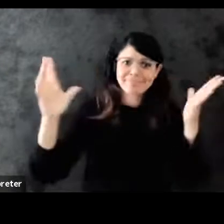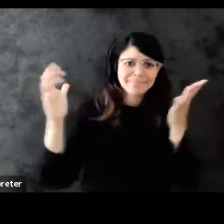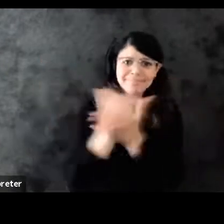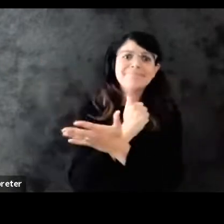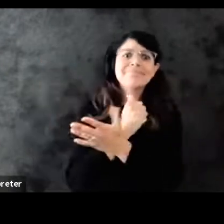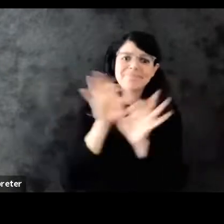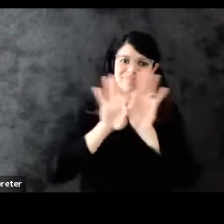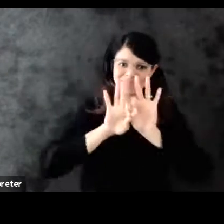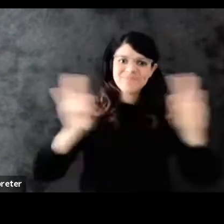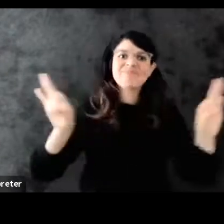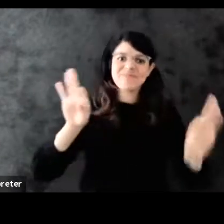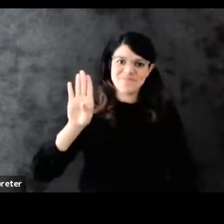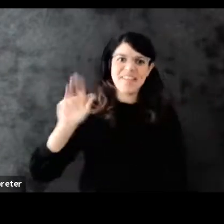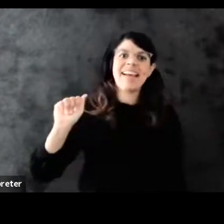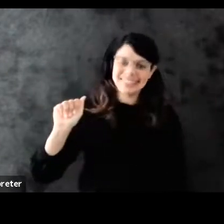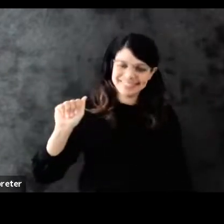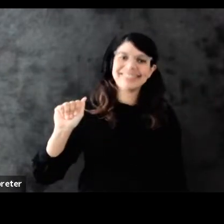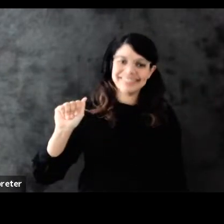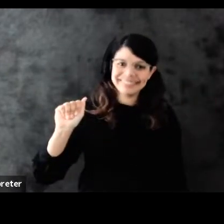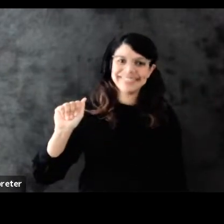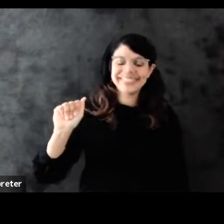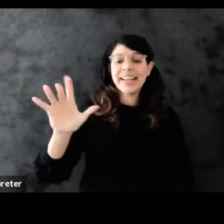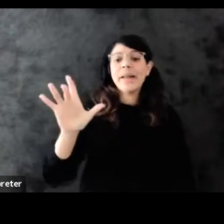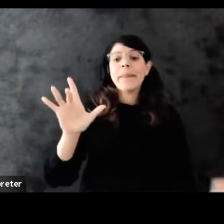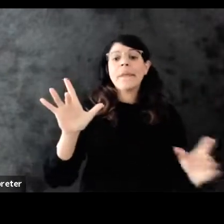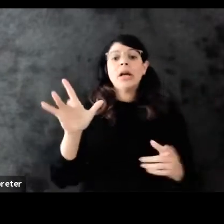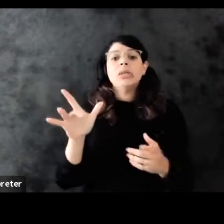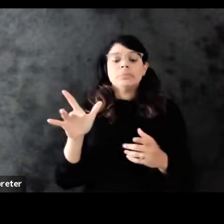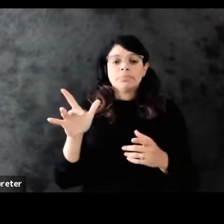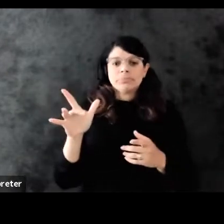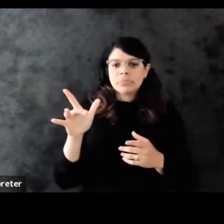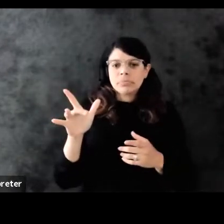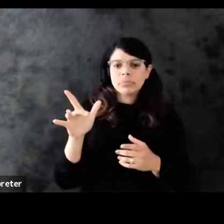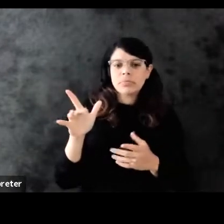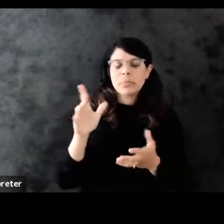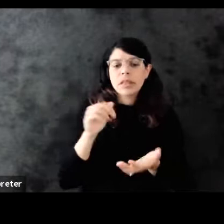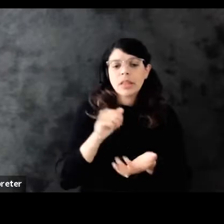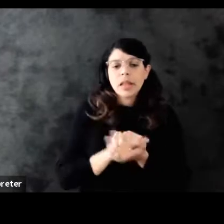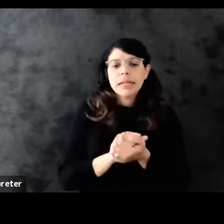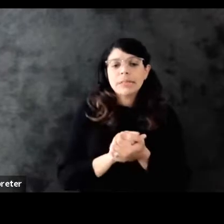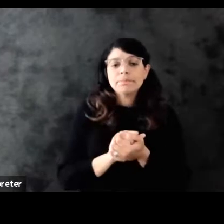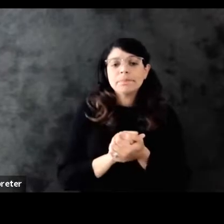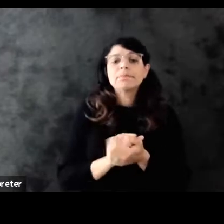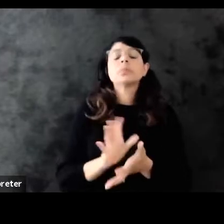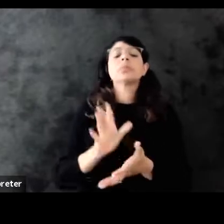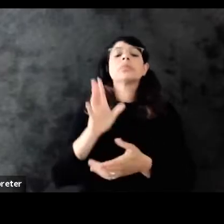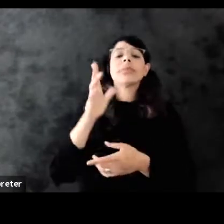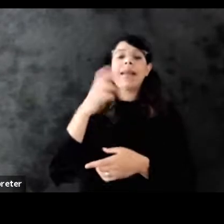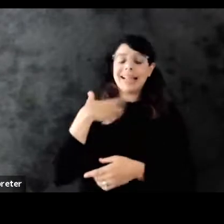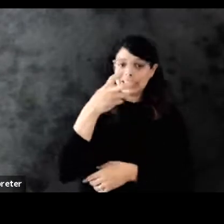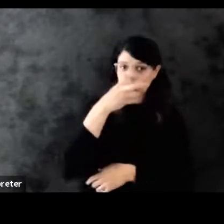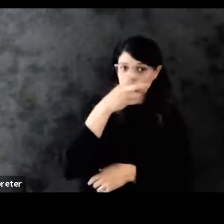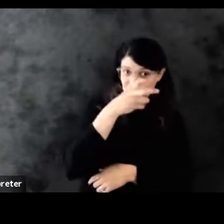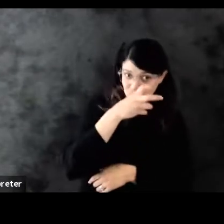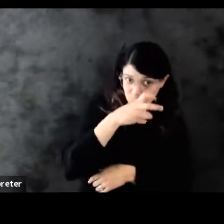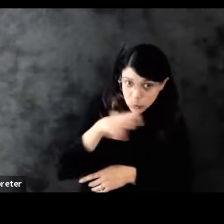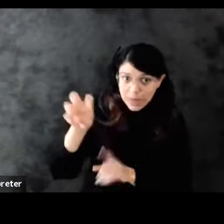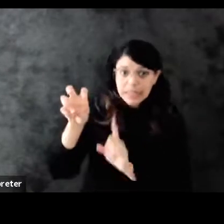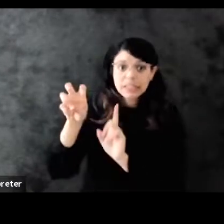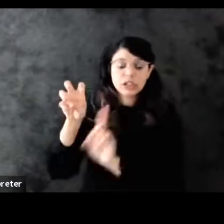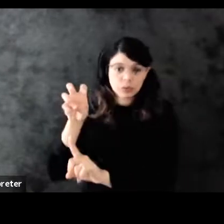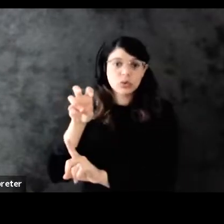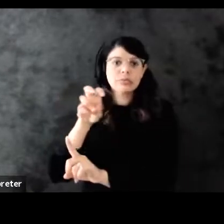got, by the time I got transferred to, I was able to transfer to Cal LA for my BA. The Vietnam